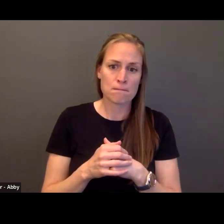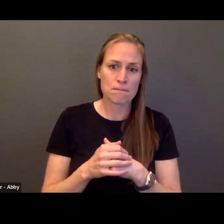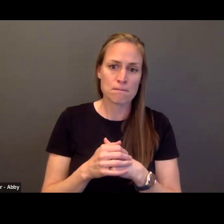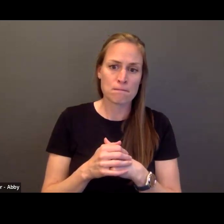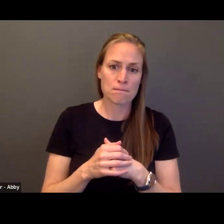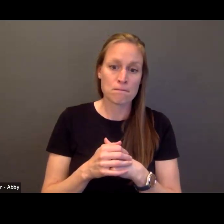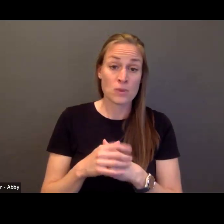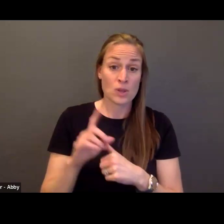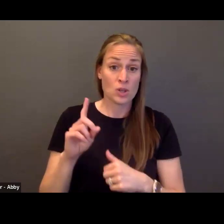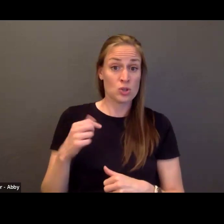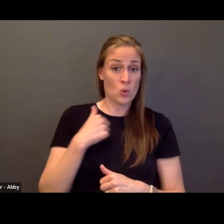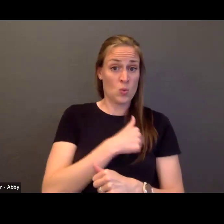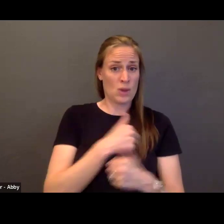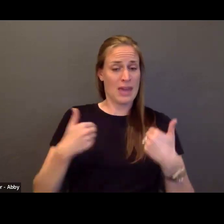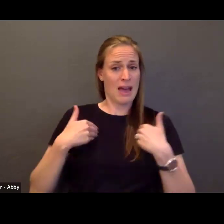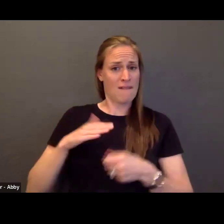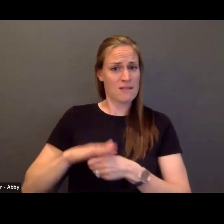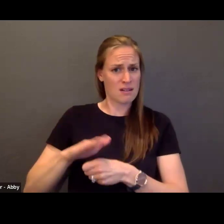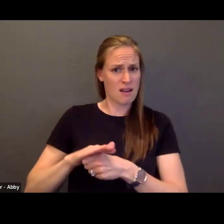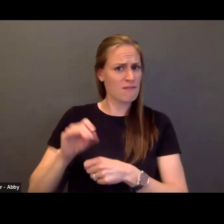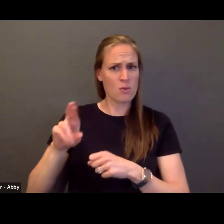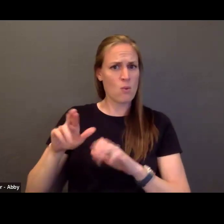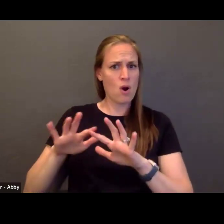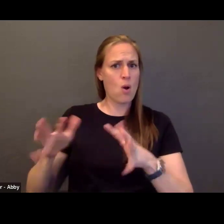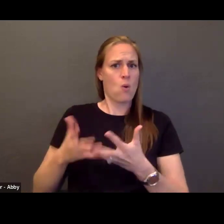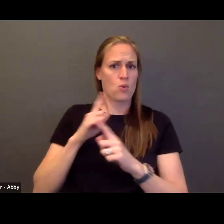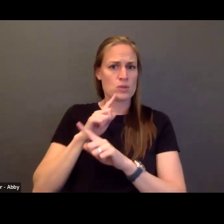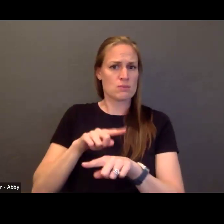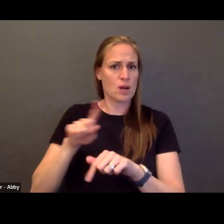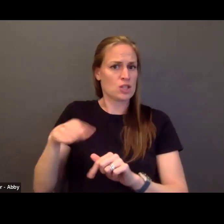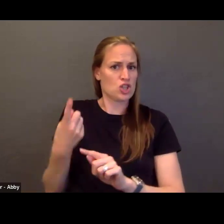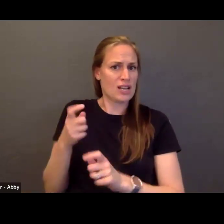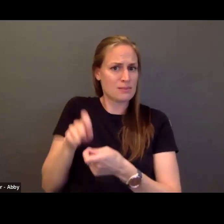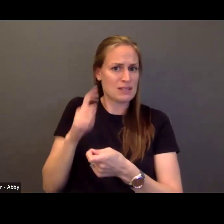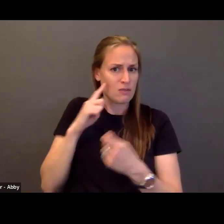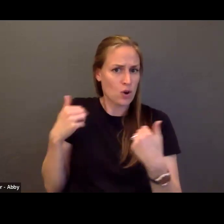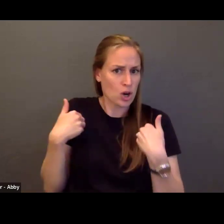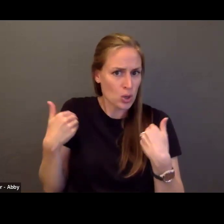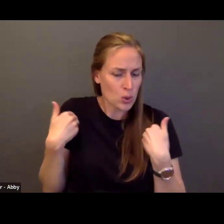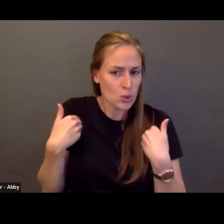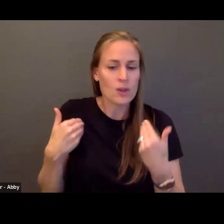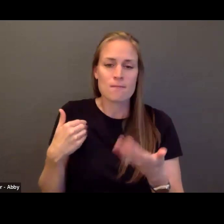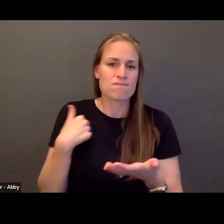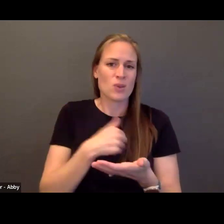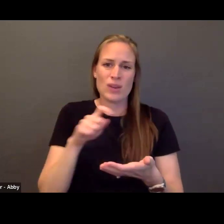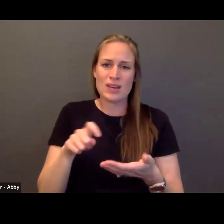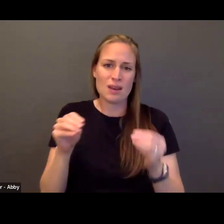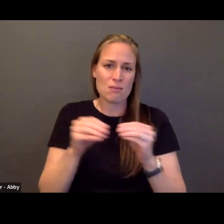mobile response just for youth right now? Is that something that's established? We need more services for preventative care for